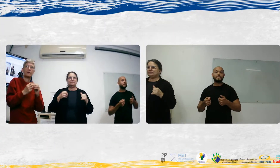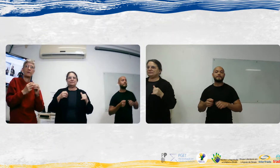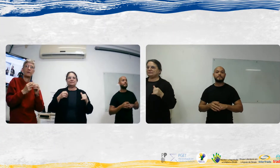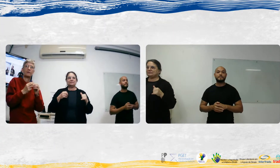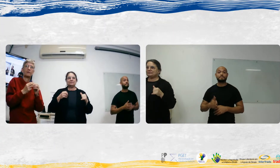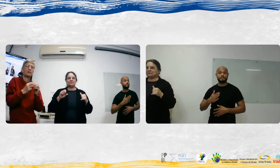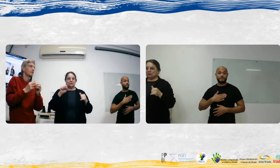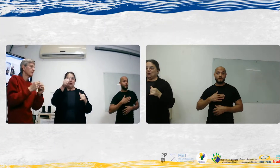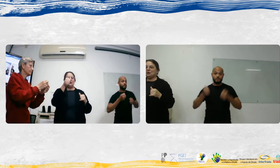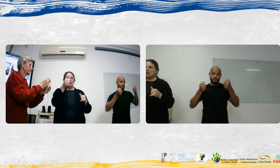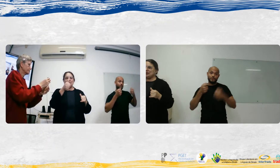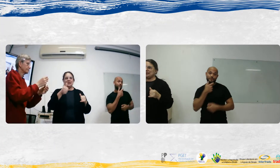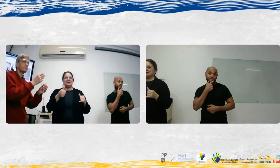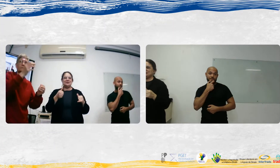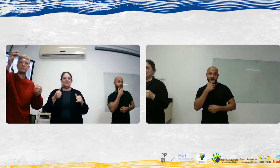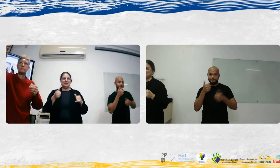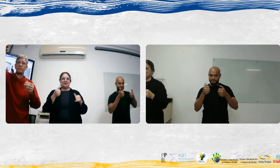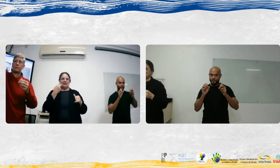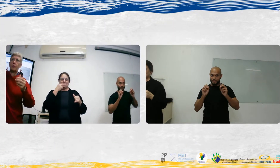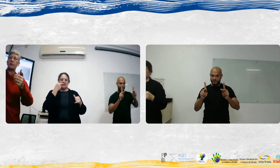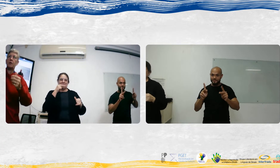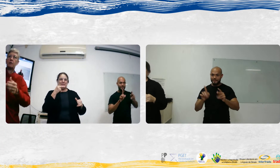I'm going to speak English, okay? Oh, okay.